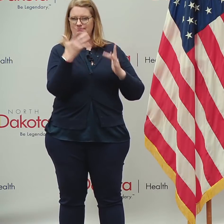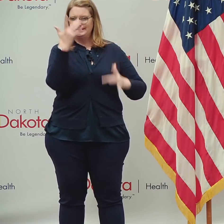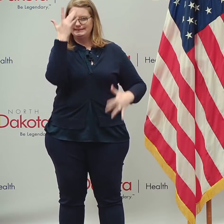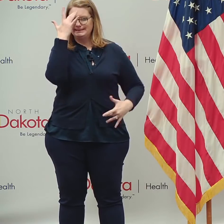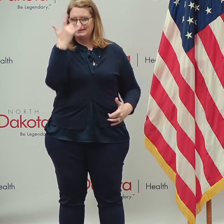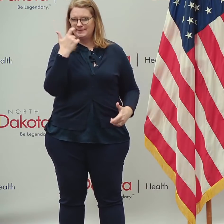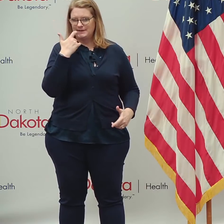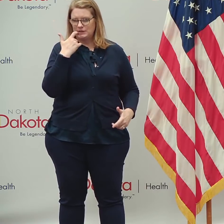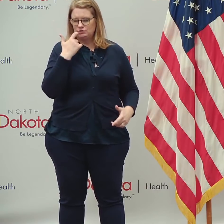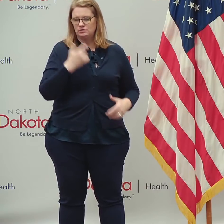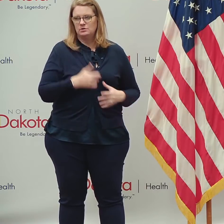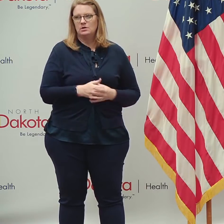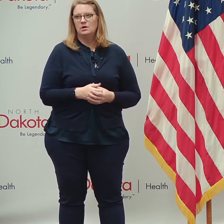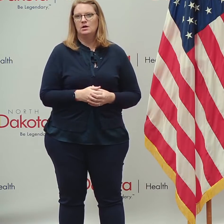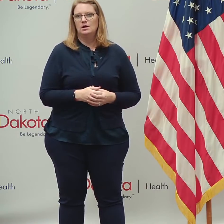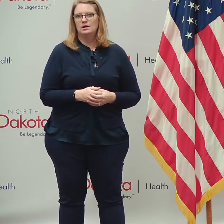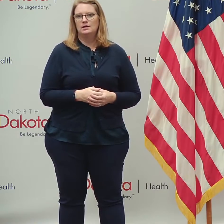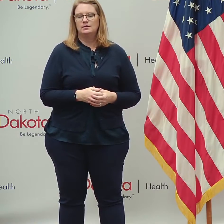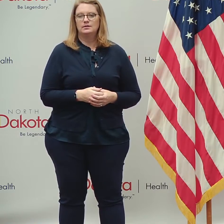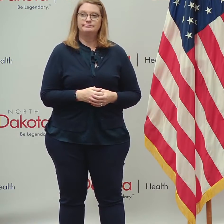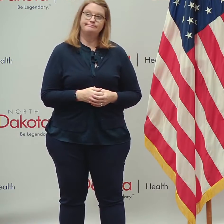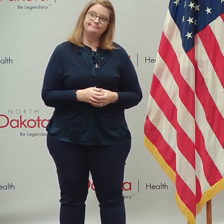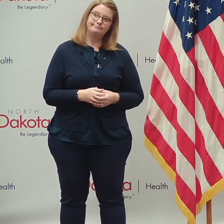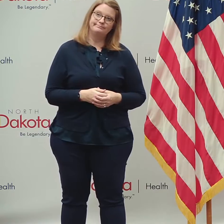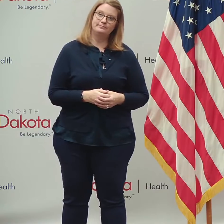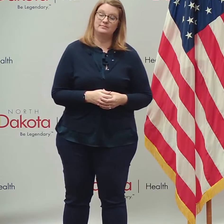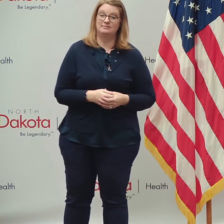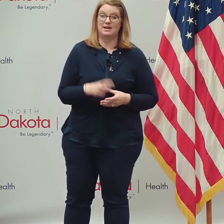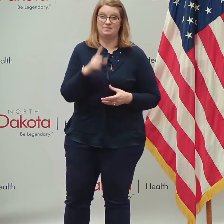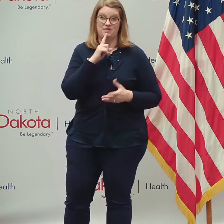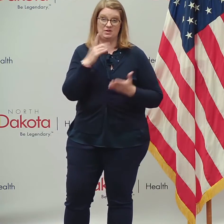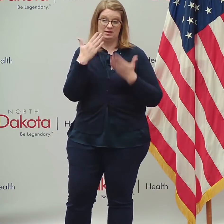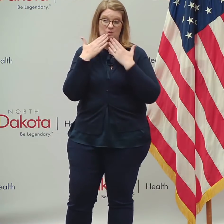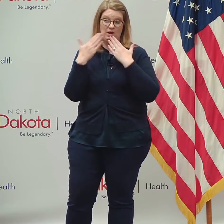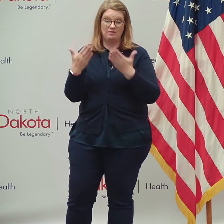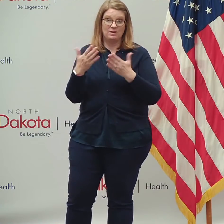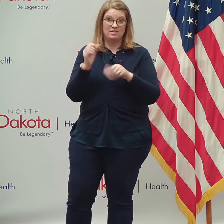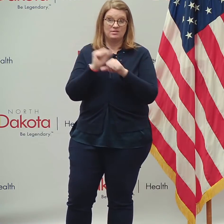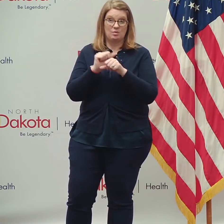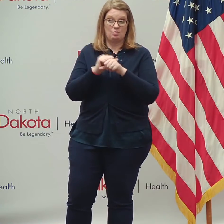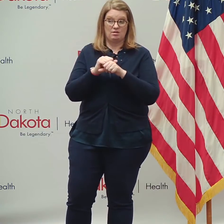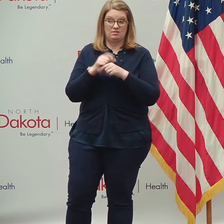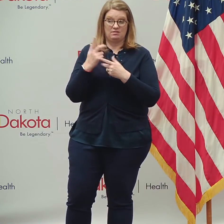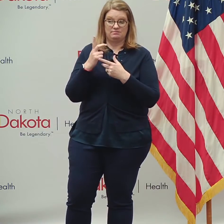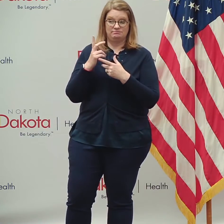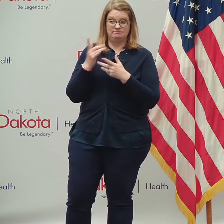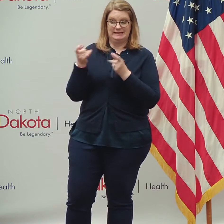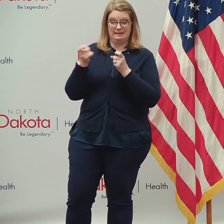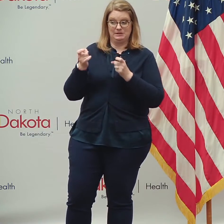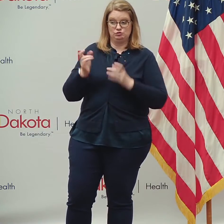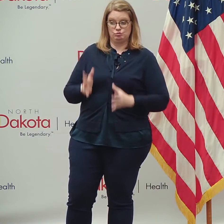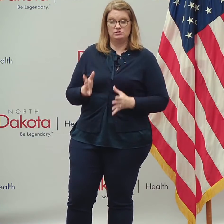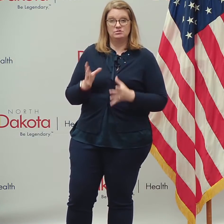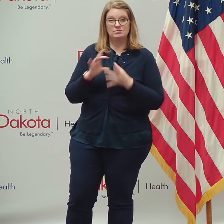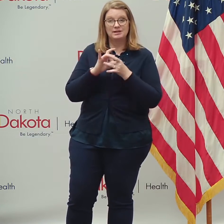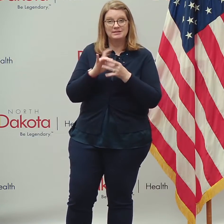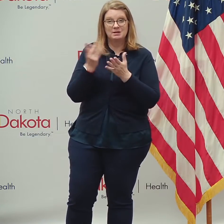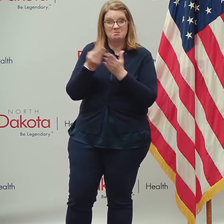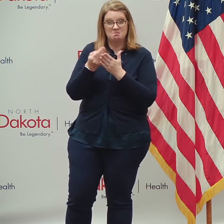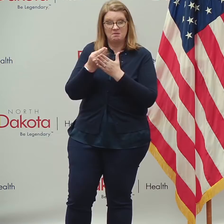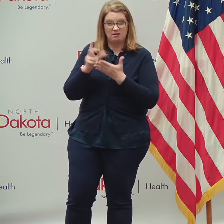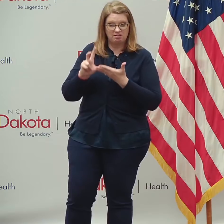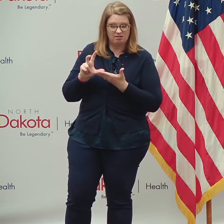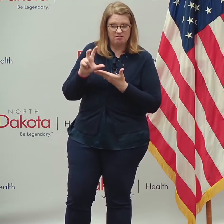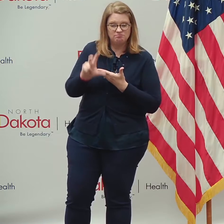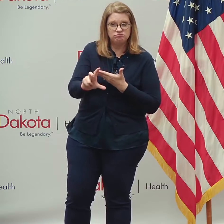And so, but on the other hand, I'm really grateful for the work of this administration and related to the money they put